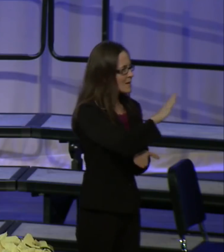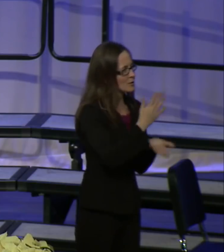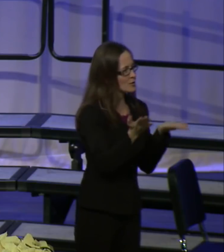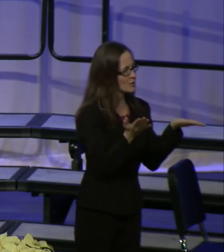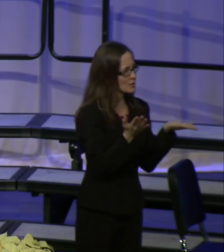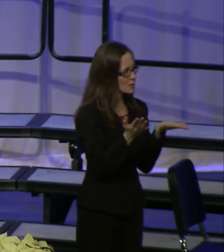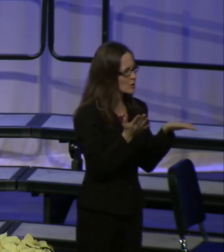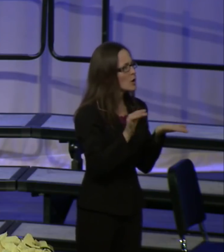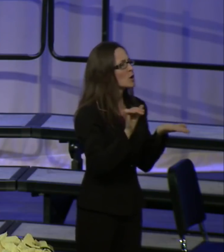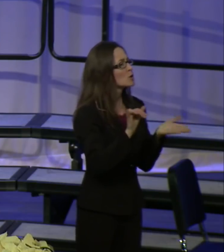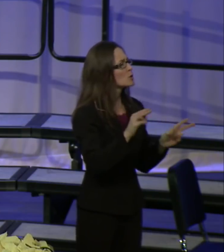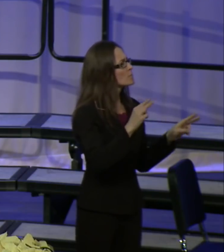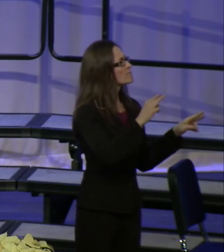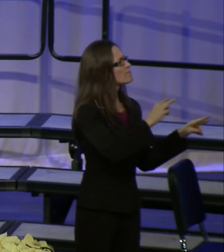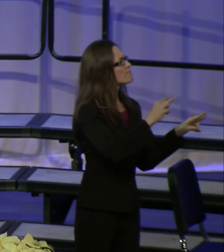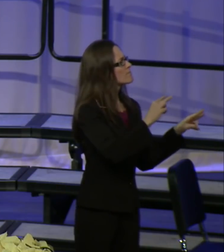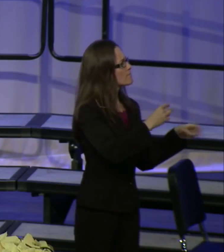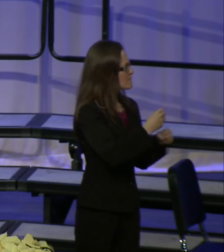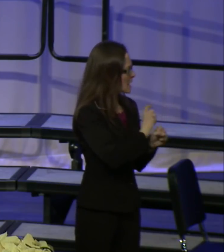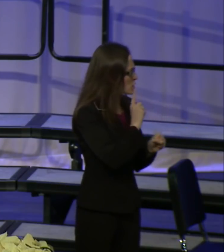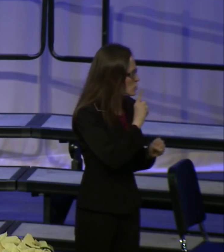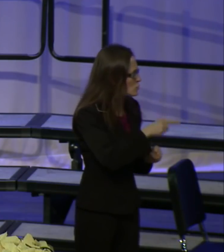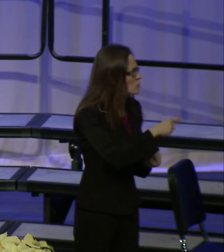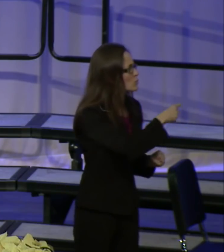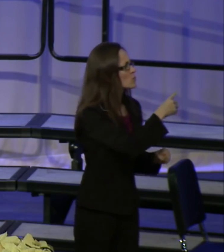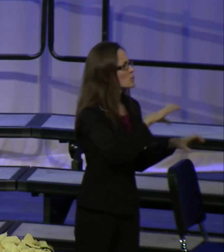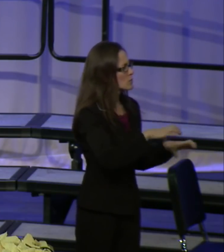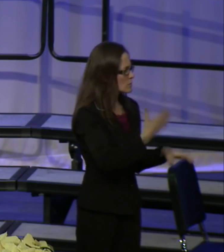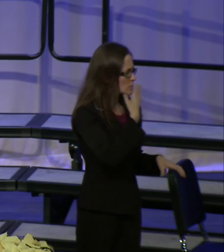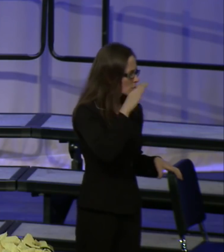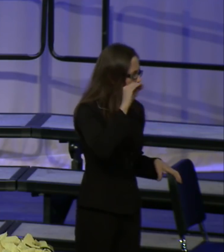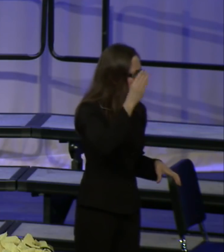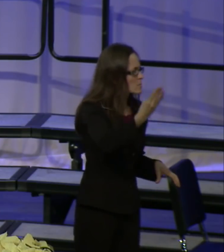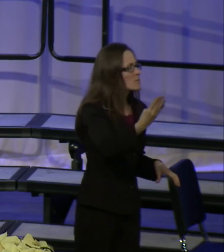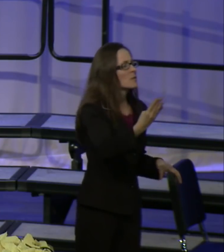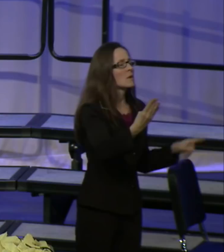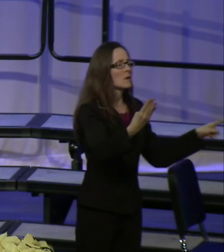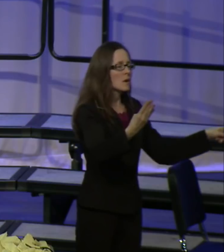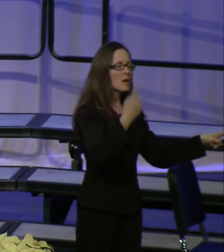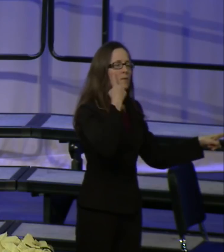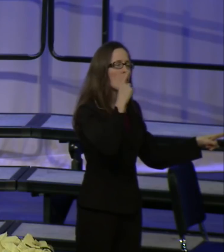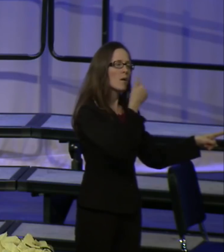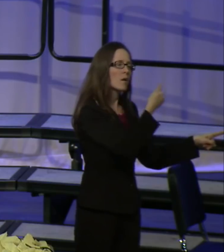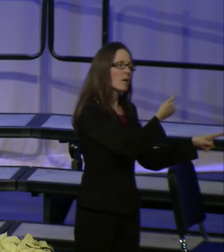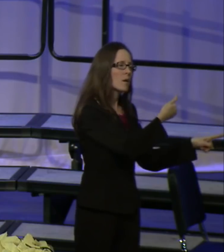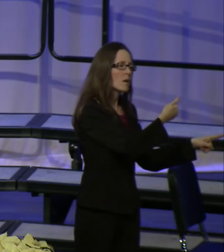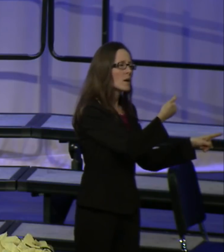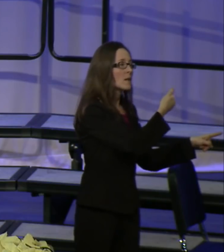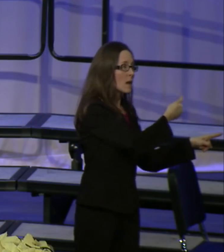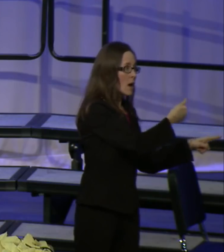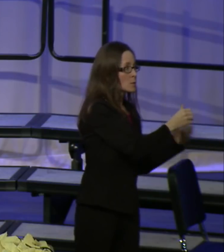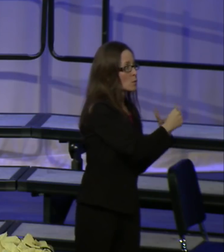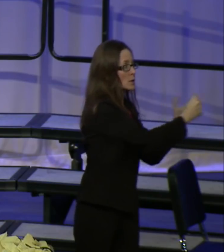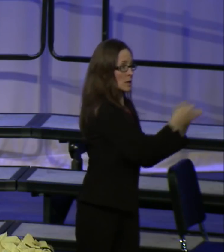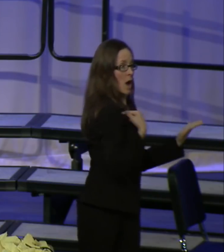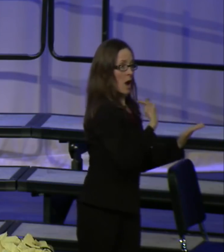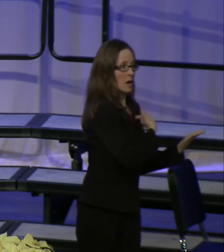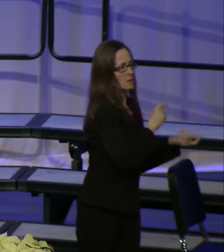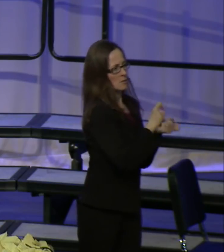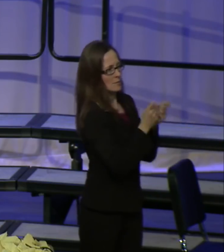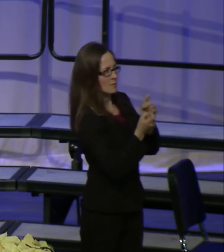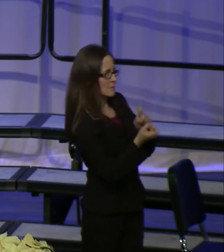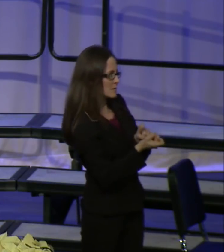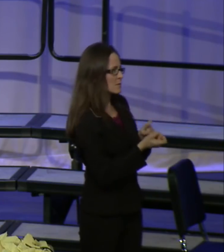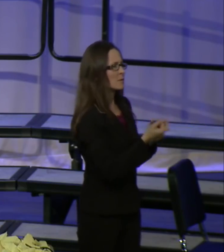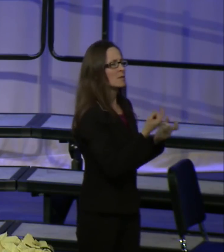them accountable, to be leaders and collaborators and change makers with them. They can't do it